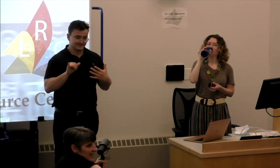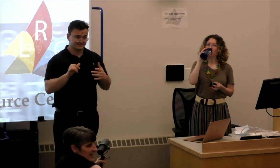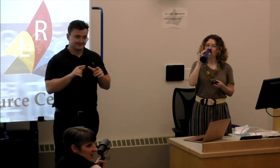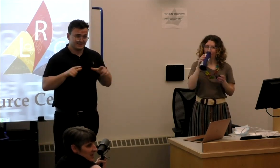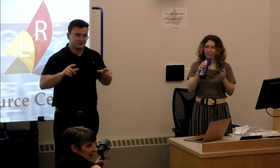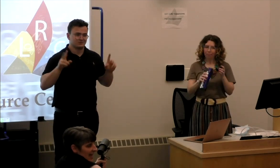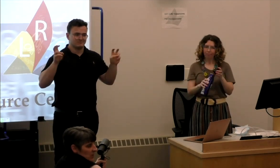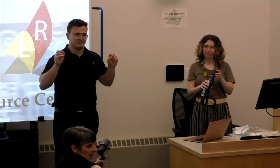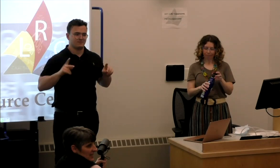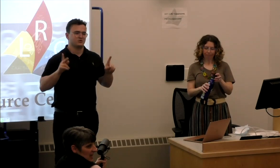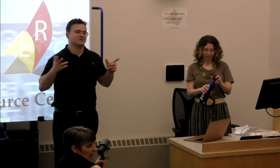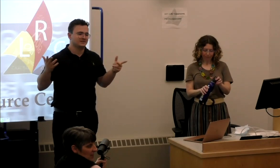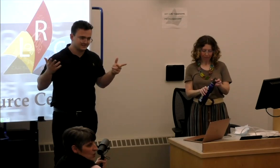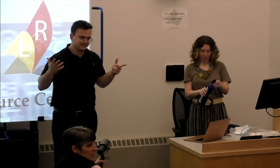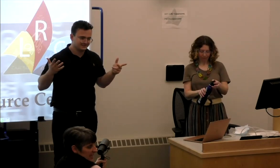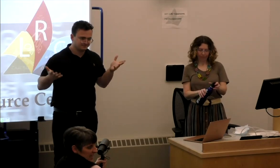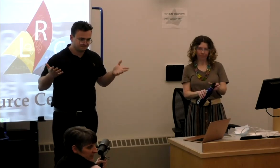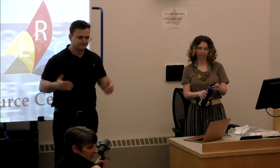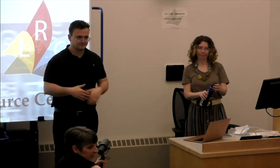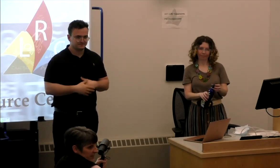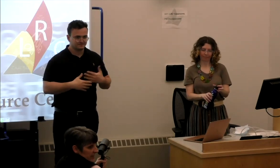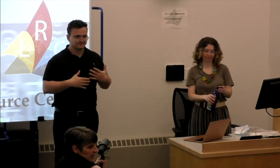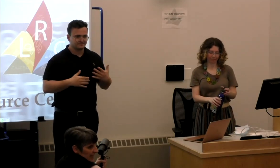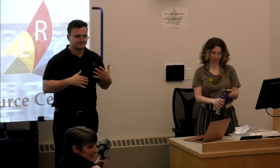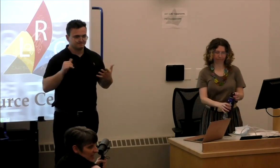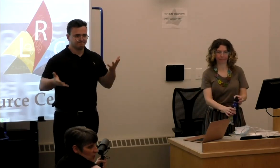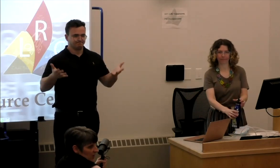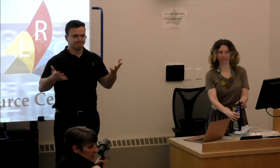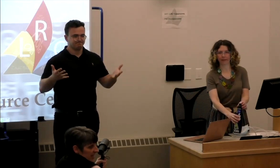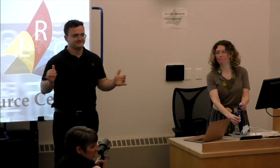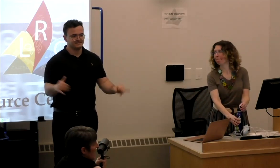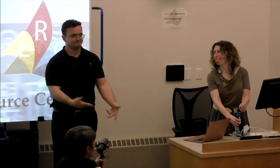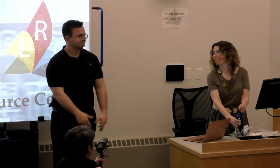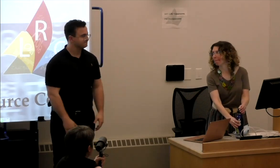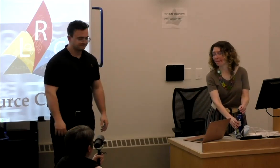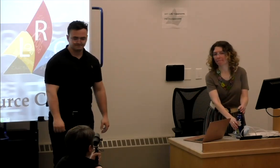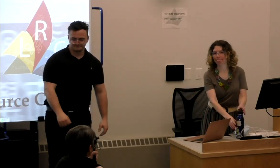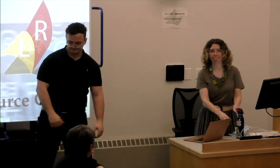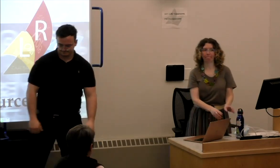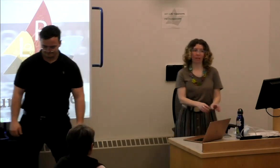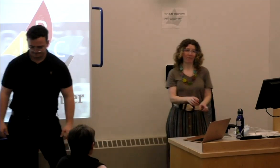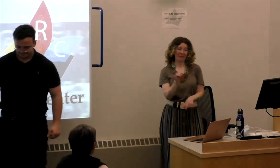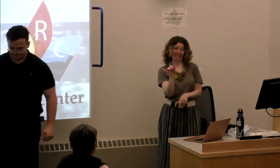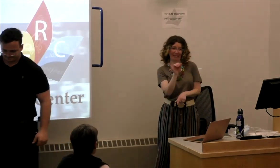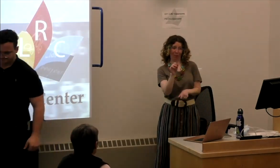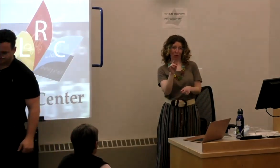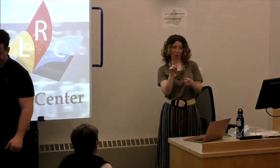And they see American Sign Language as an opportunity and leading to other things. So